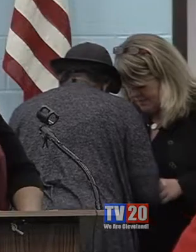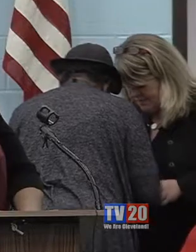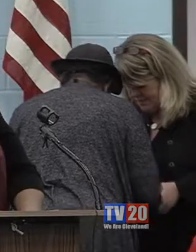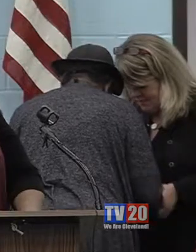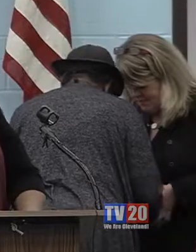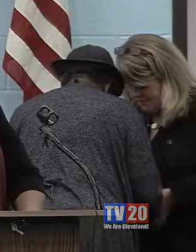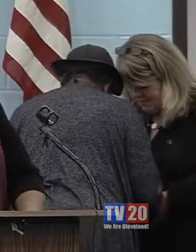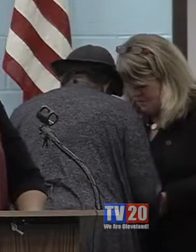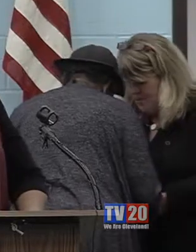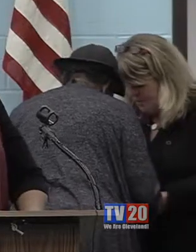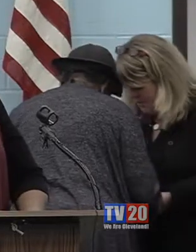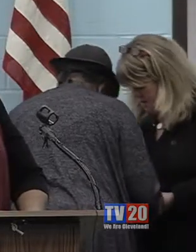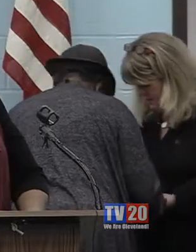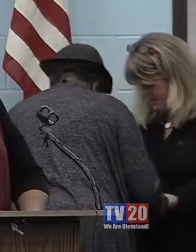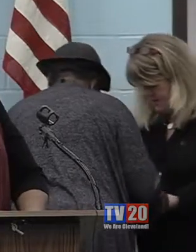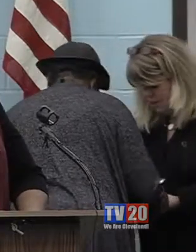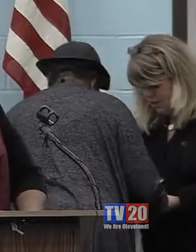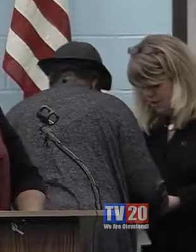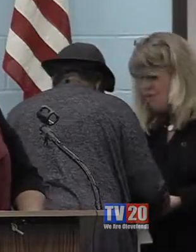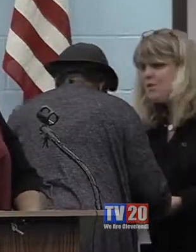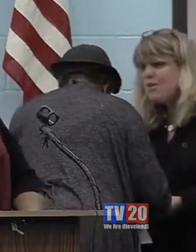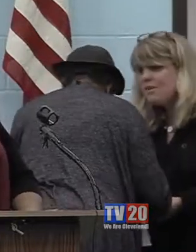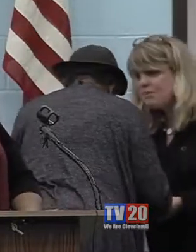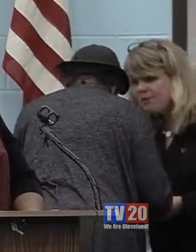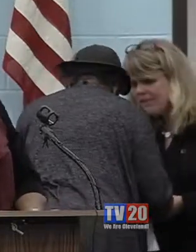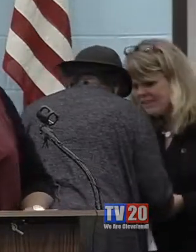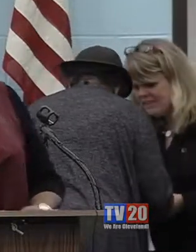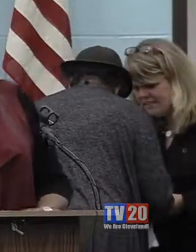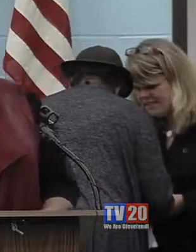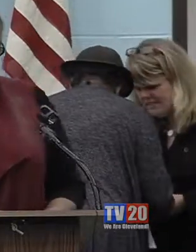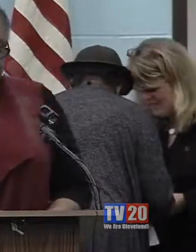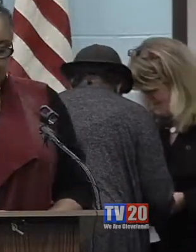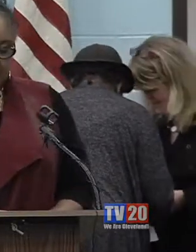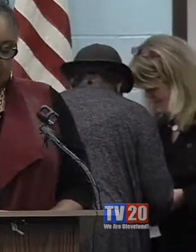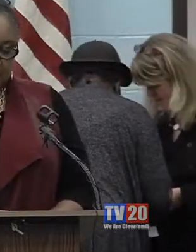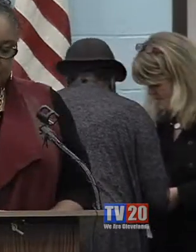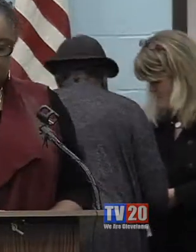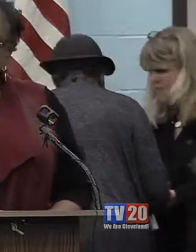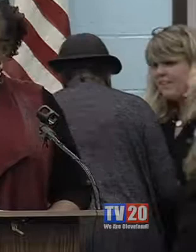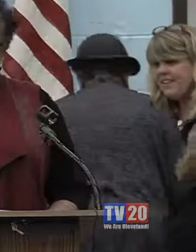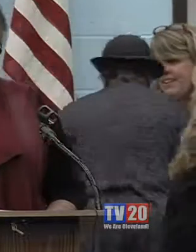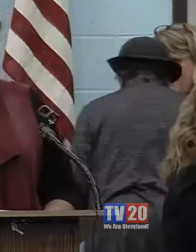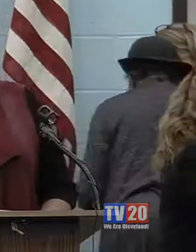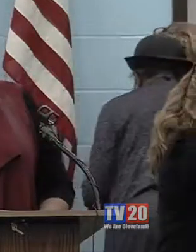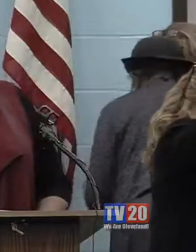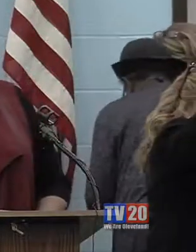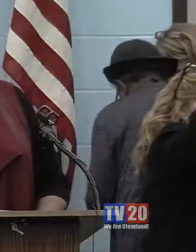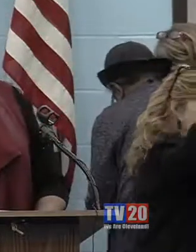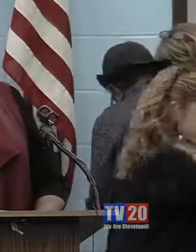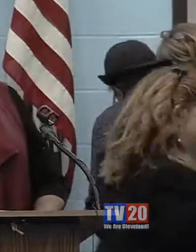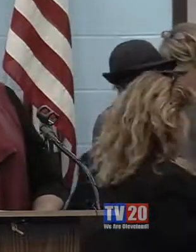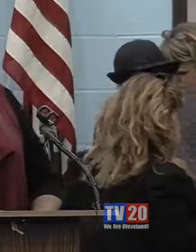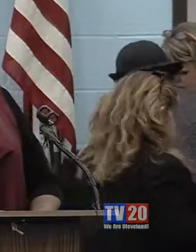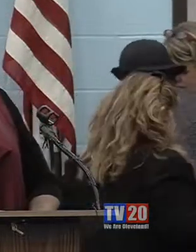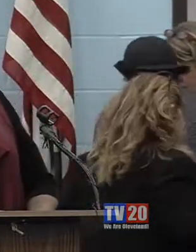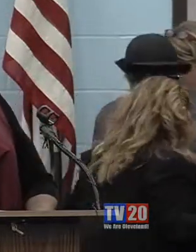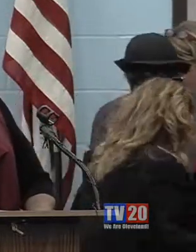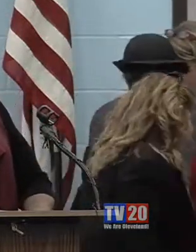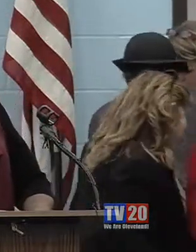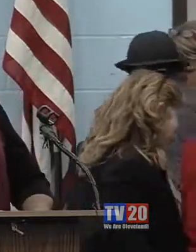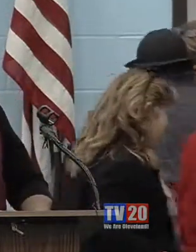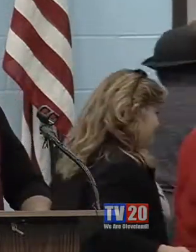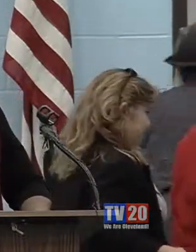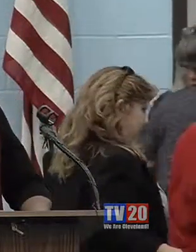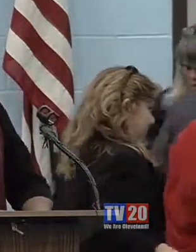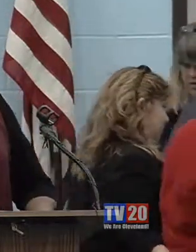eyeglasses, but the state calls it spectacles, okay? So Mary mentioned the history of this